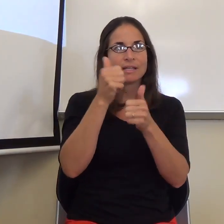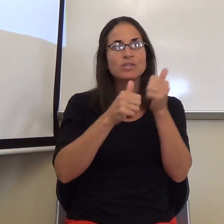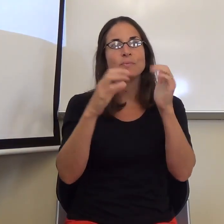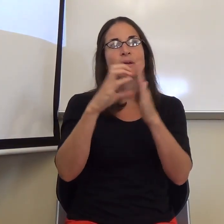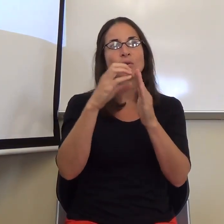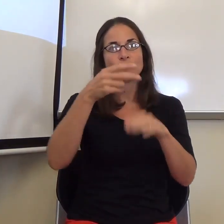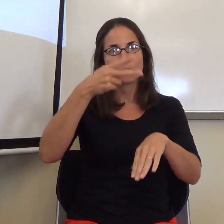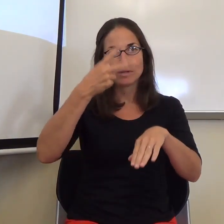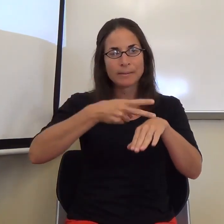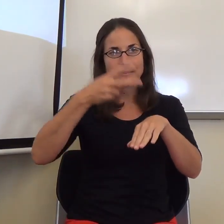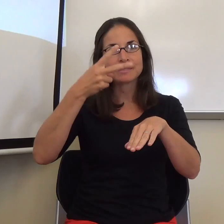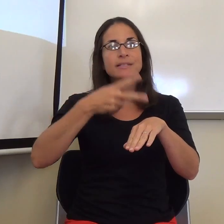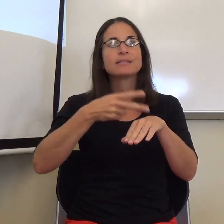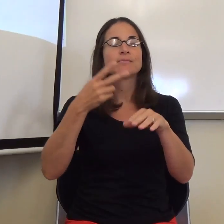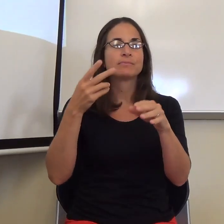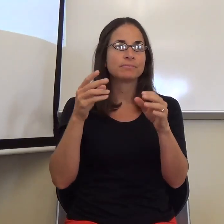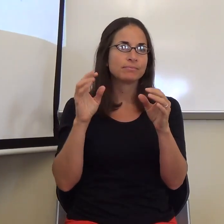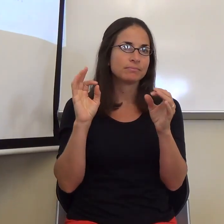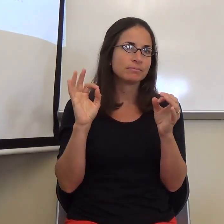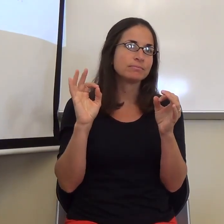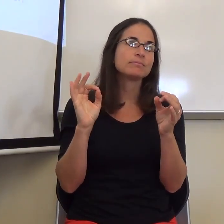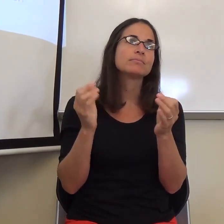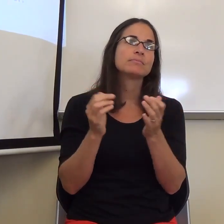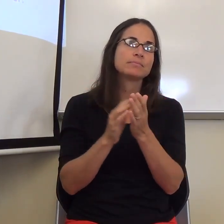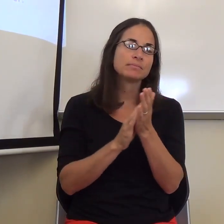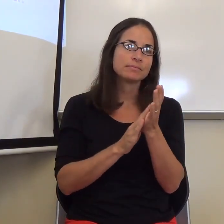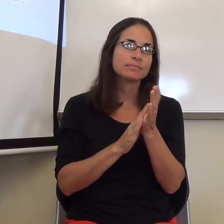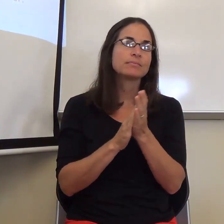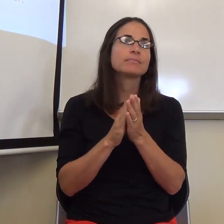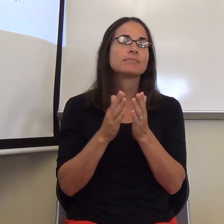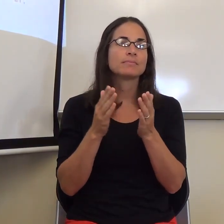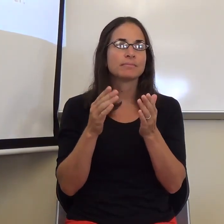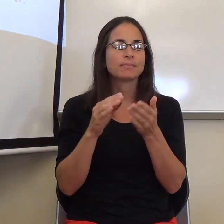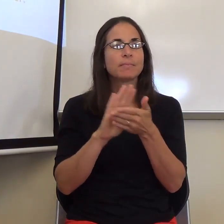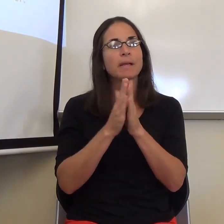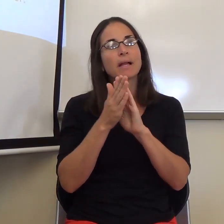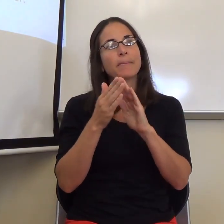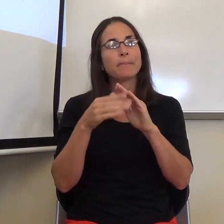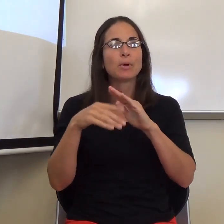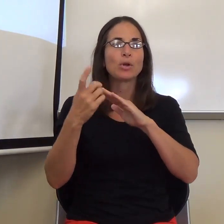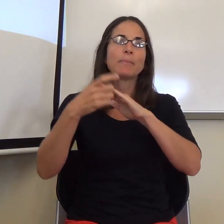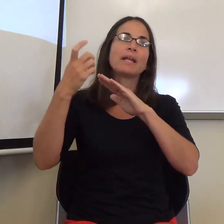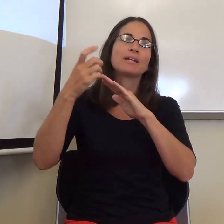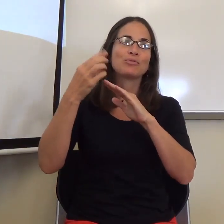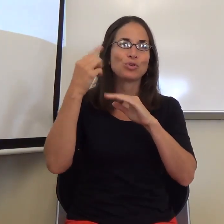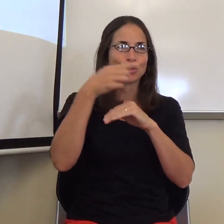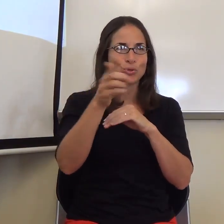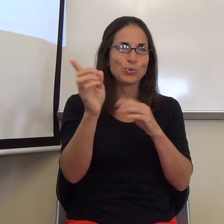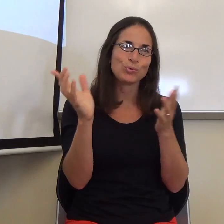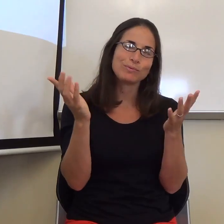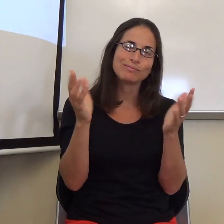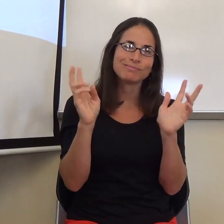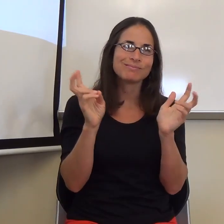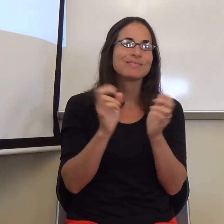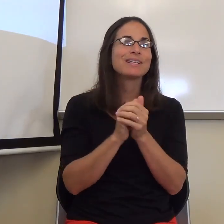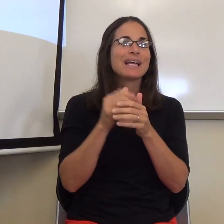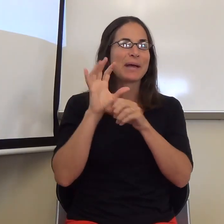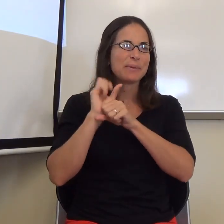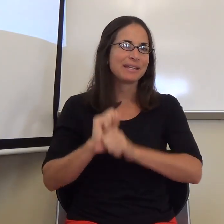and that will become automaticity to you. You will do it, you kind of do it,